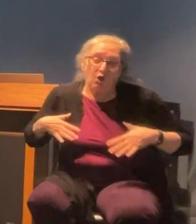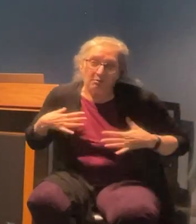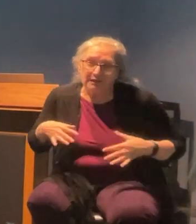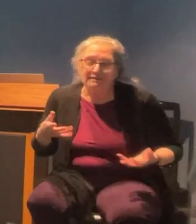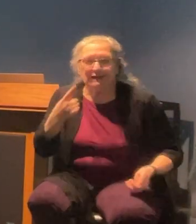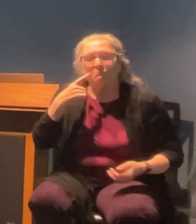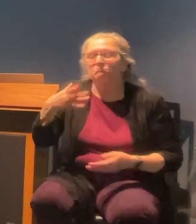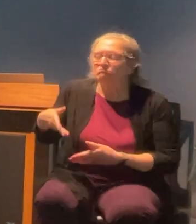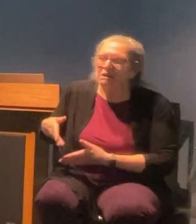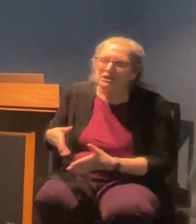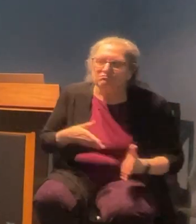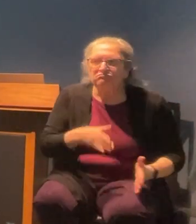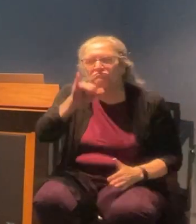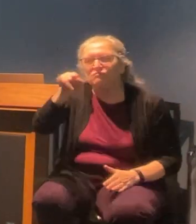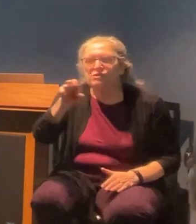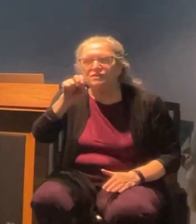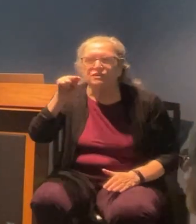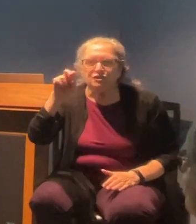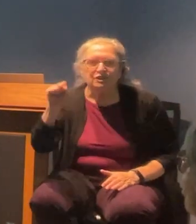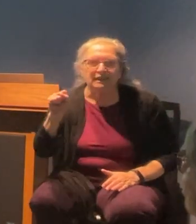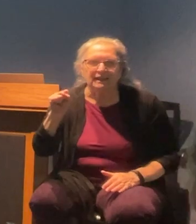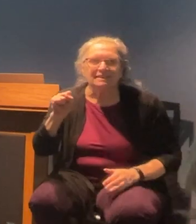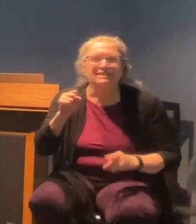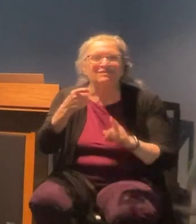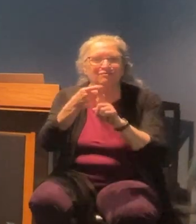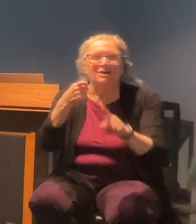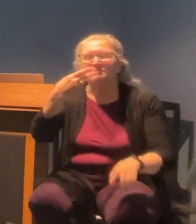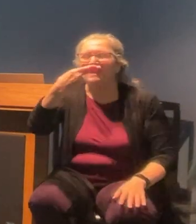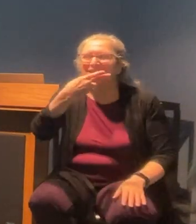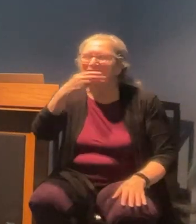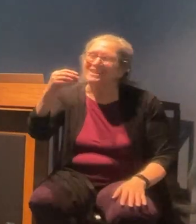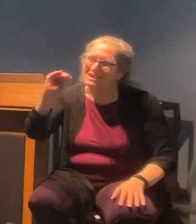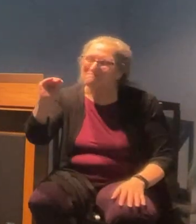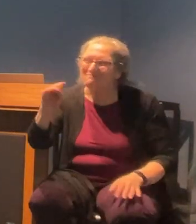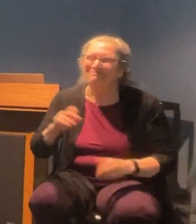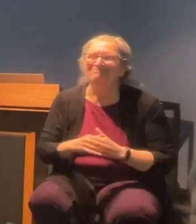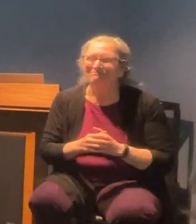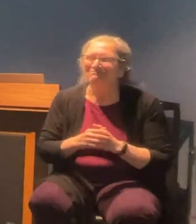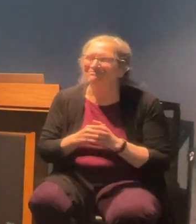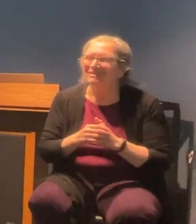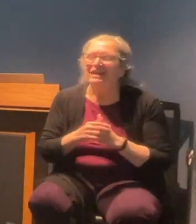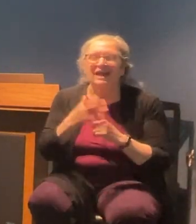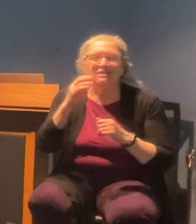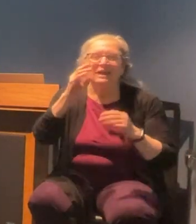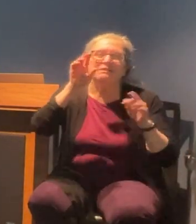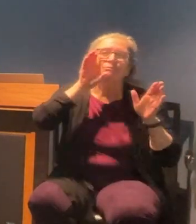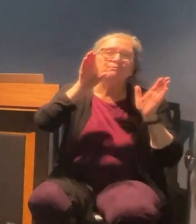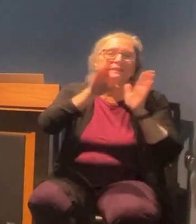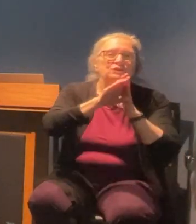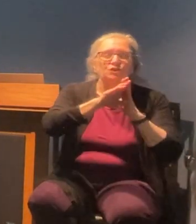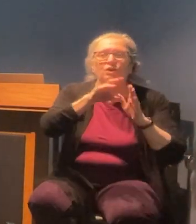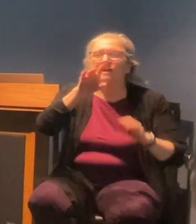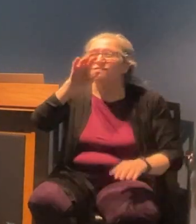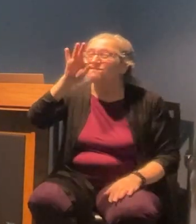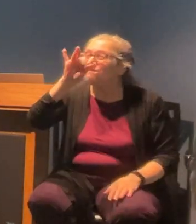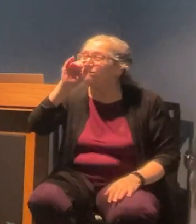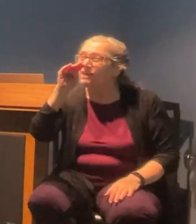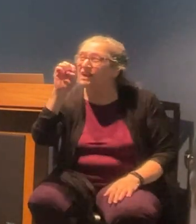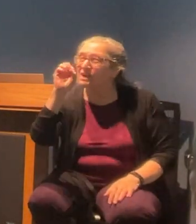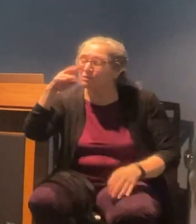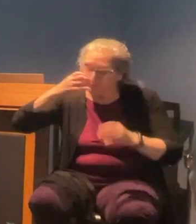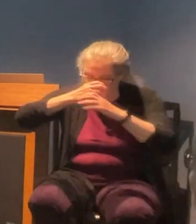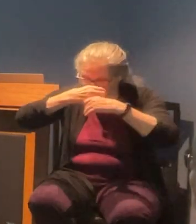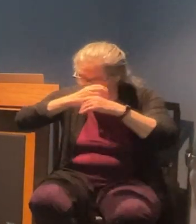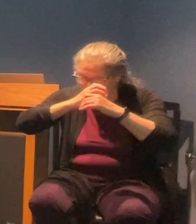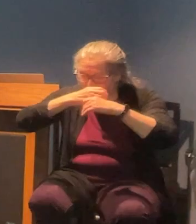my jeans from H&M, let's say, and then all the row is images of the fibers from the